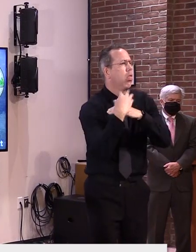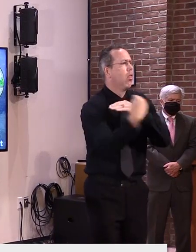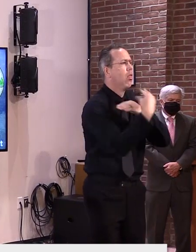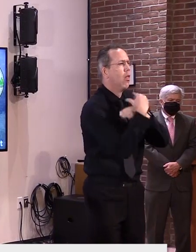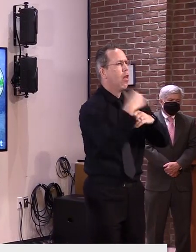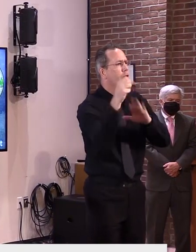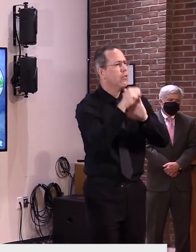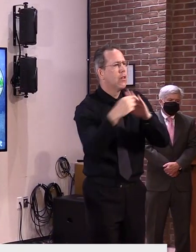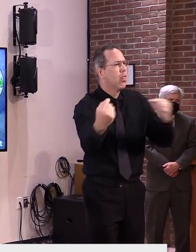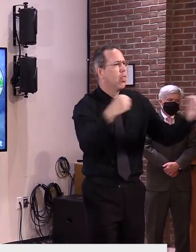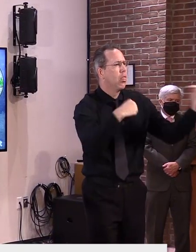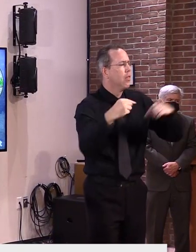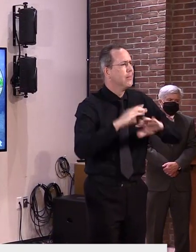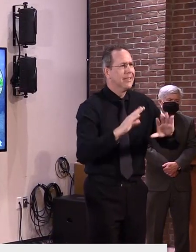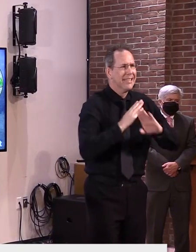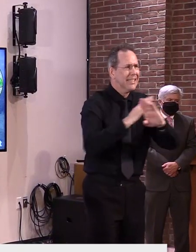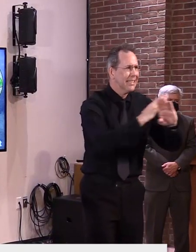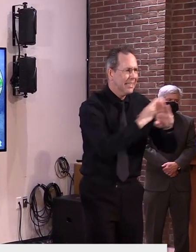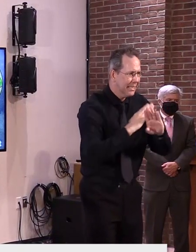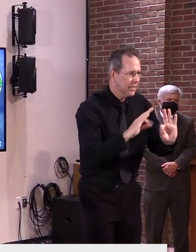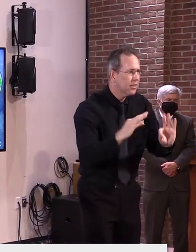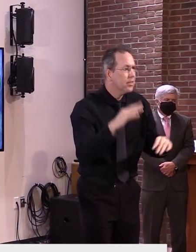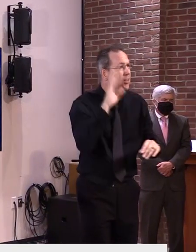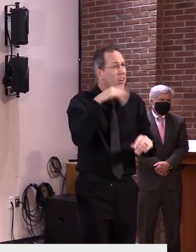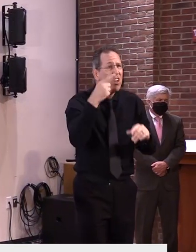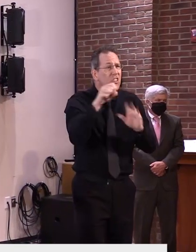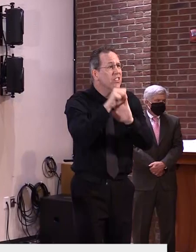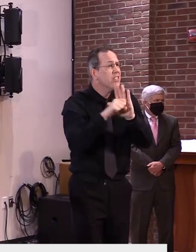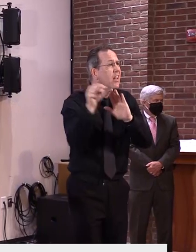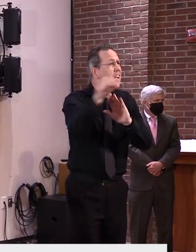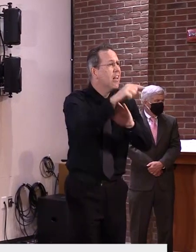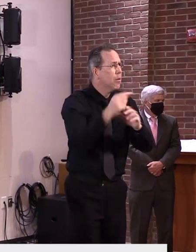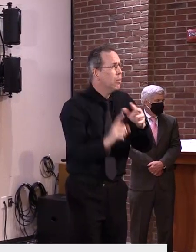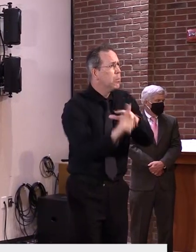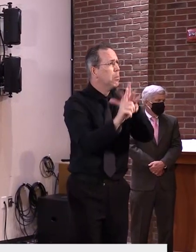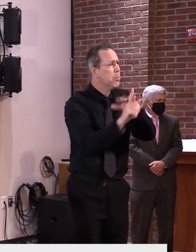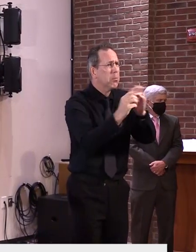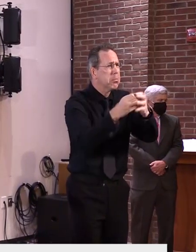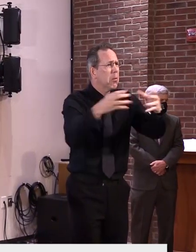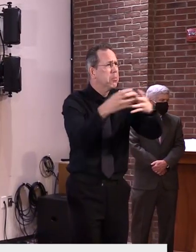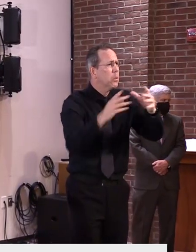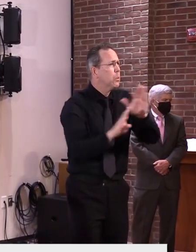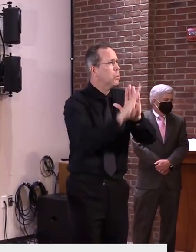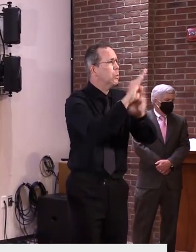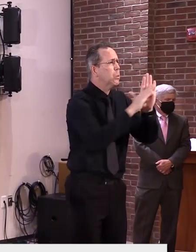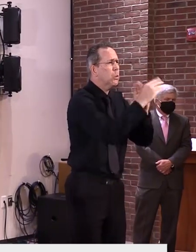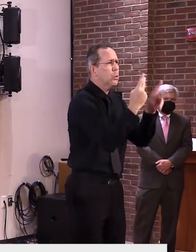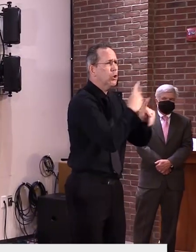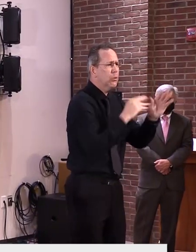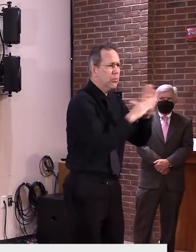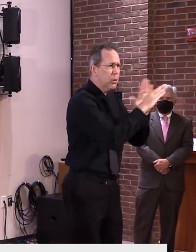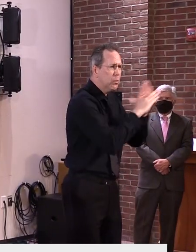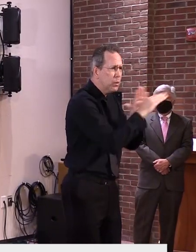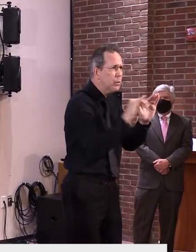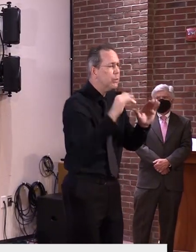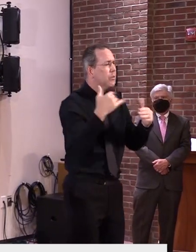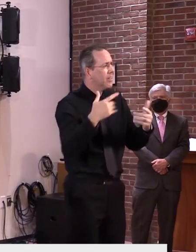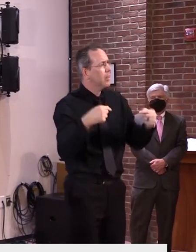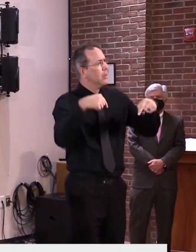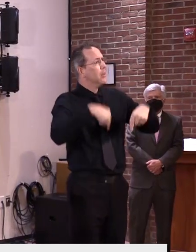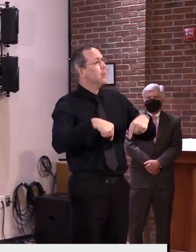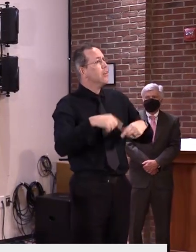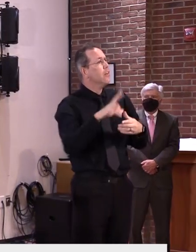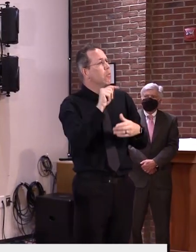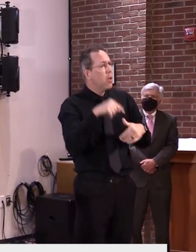national trends, we know our colleges and universities are getting ready to restart. And we want to have K through 12 schools open for at